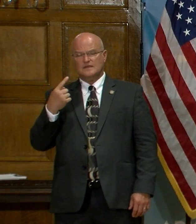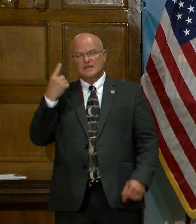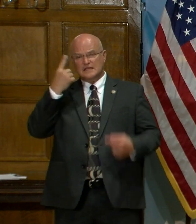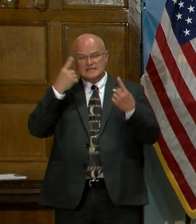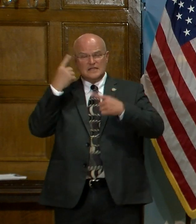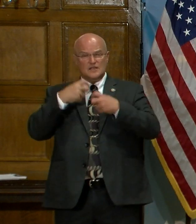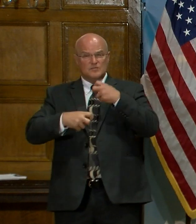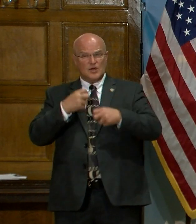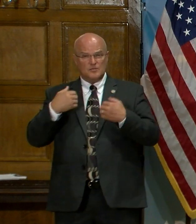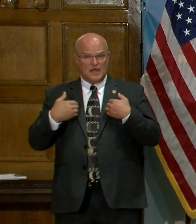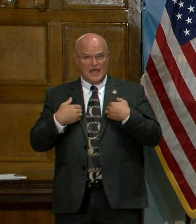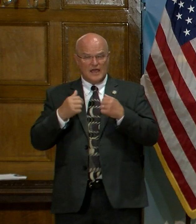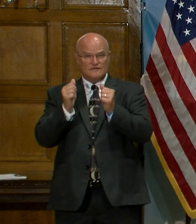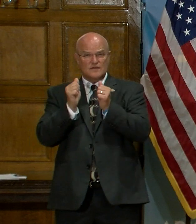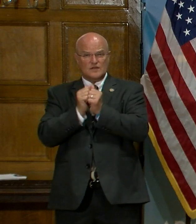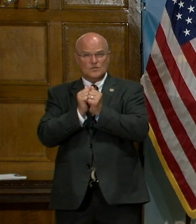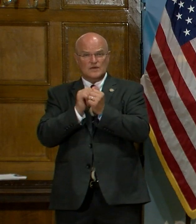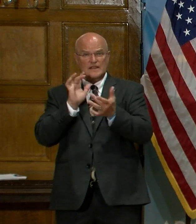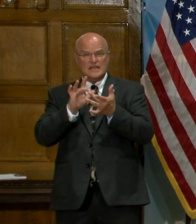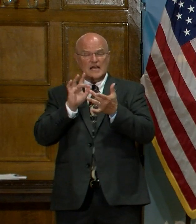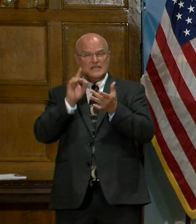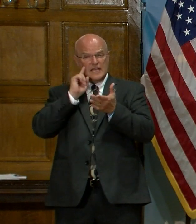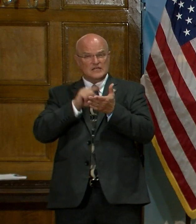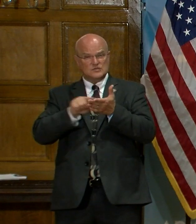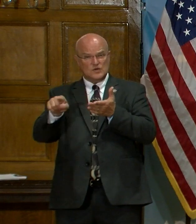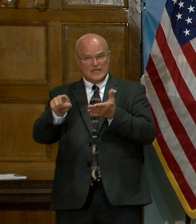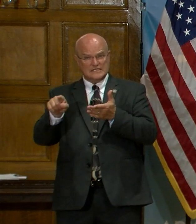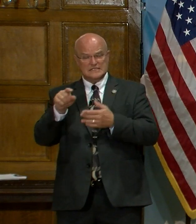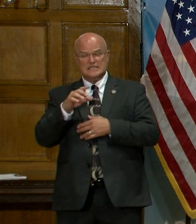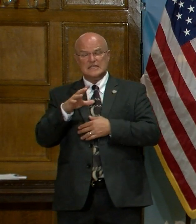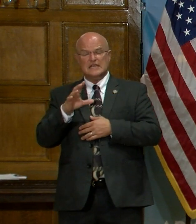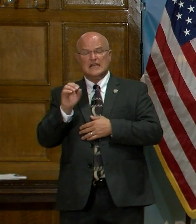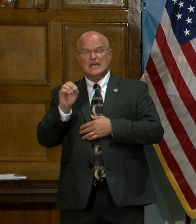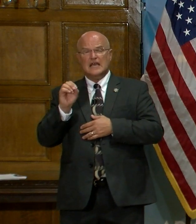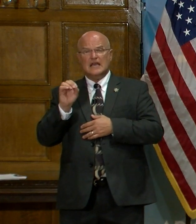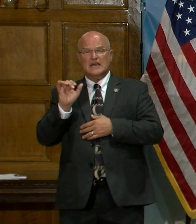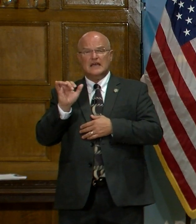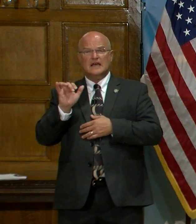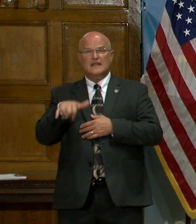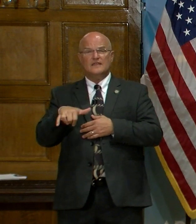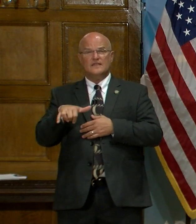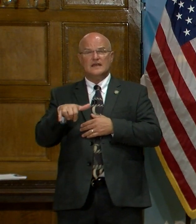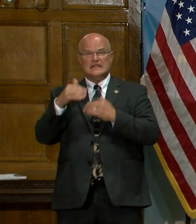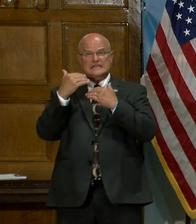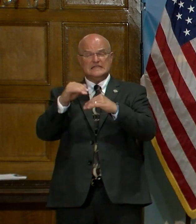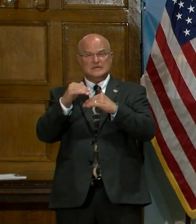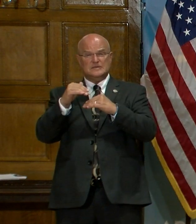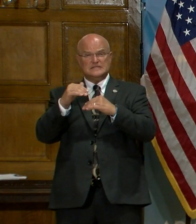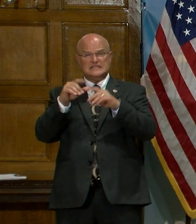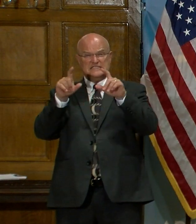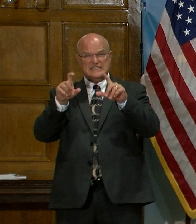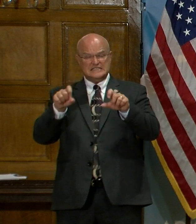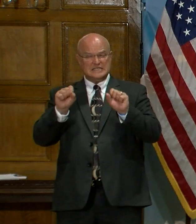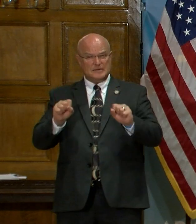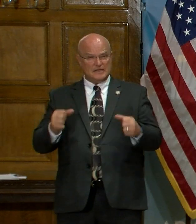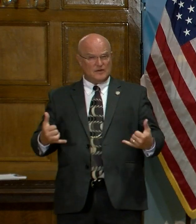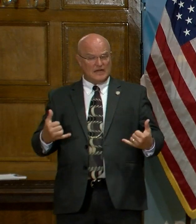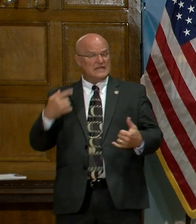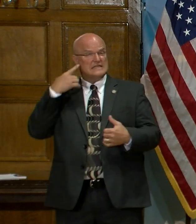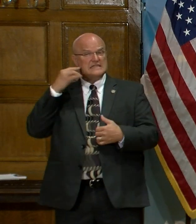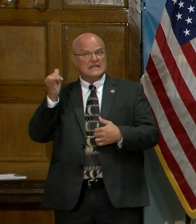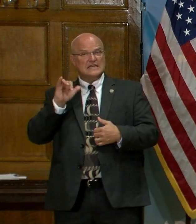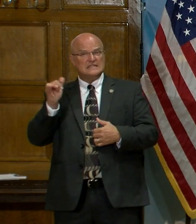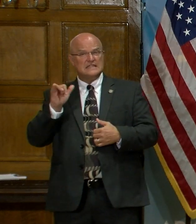Considering the problems you're having with contact tracing and the limits on testing capacity right now, it sounds